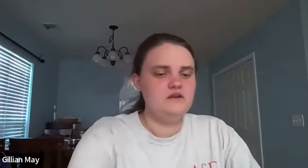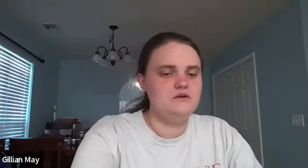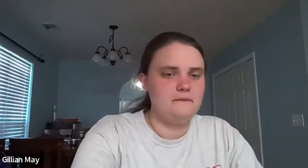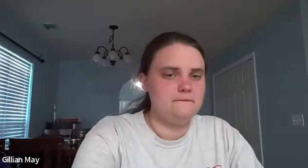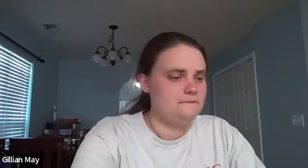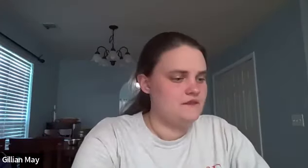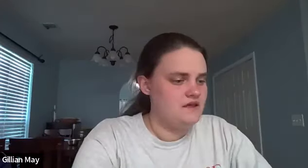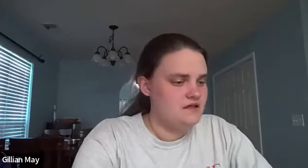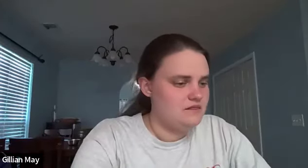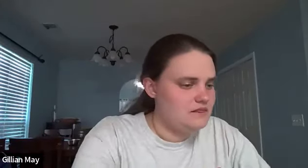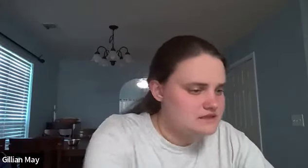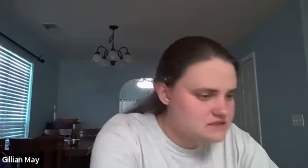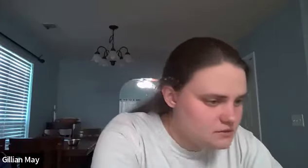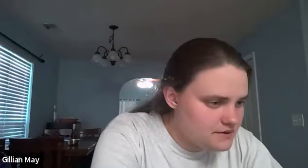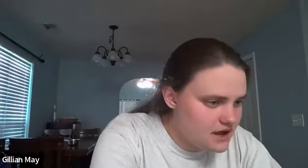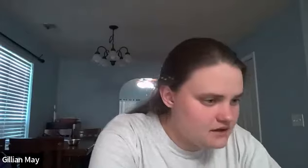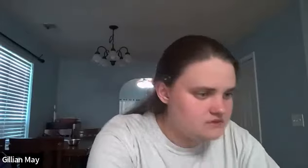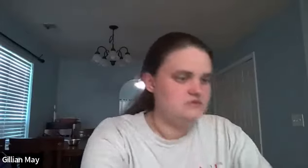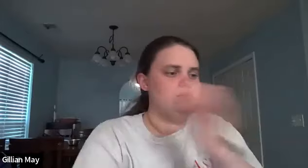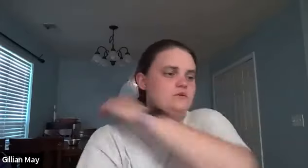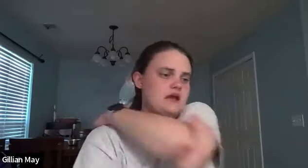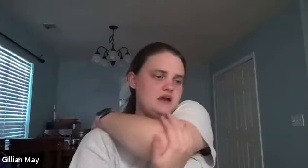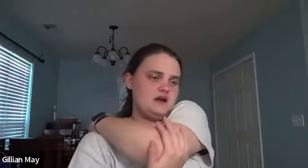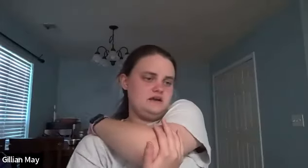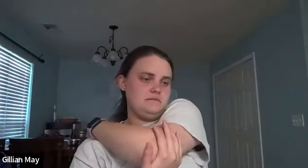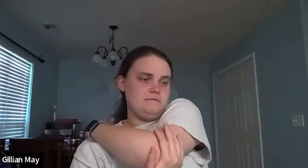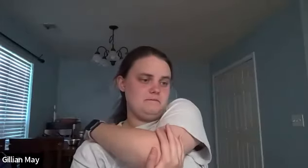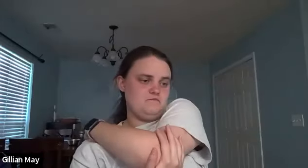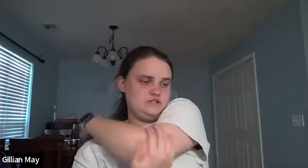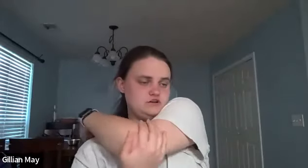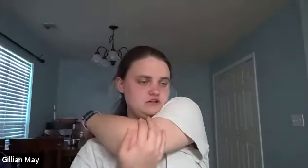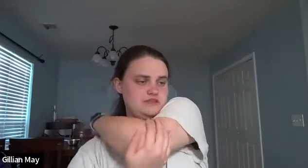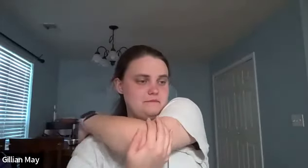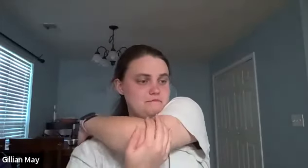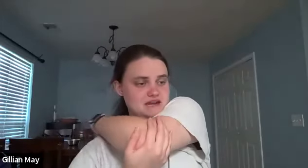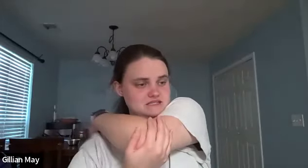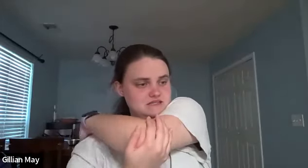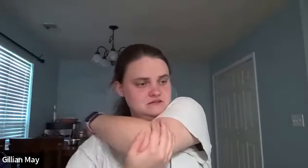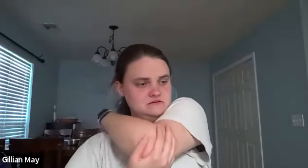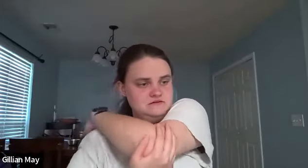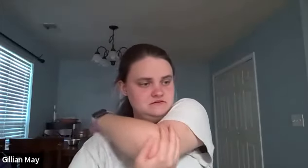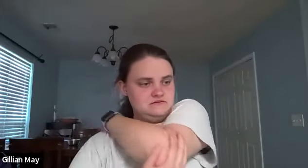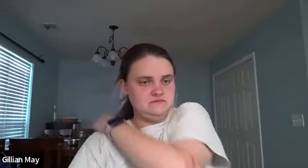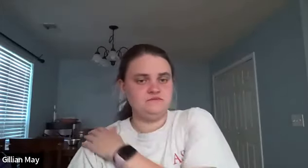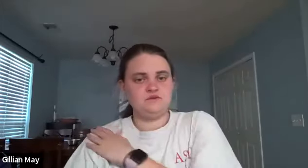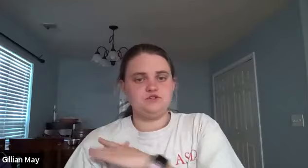Okay. Let's go back. We started with medicine, which